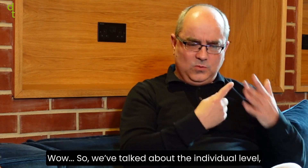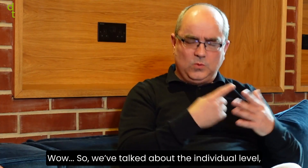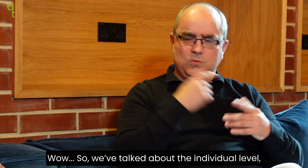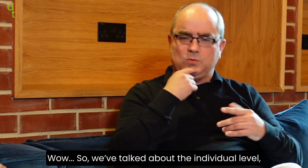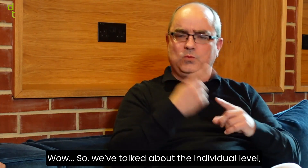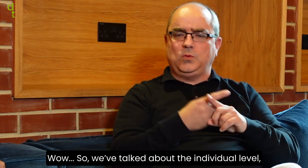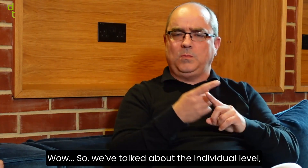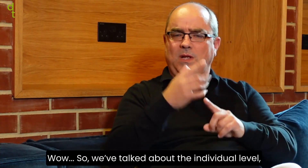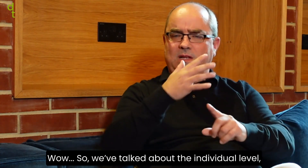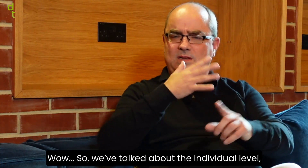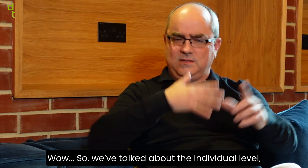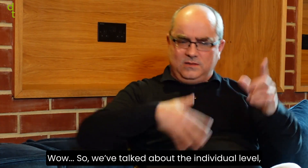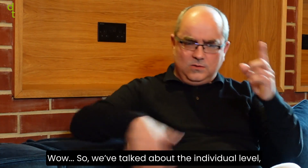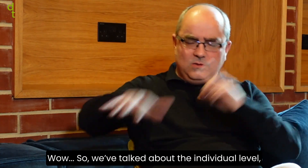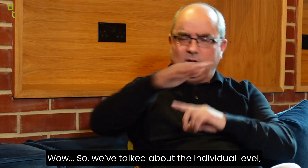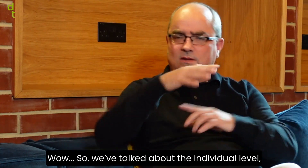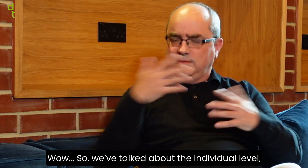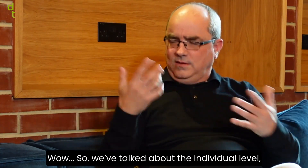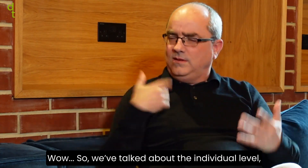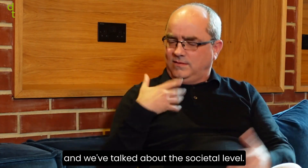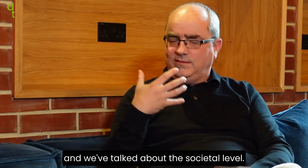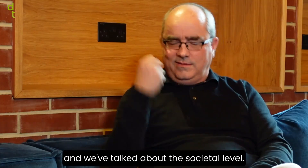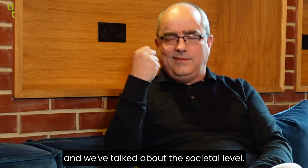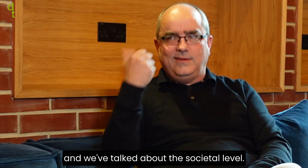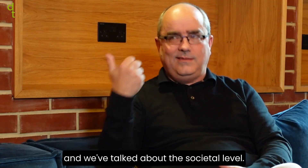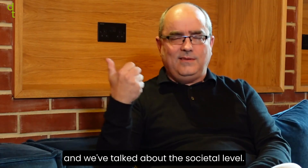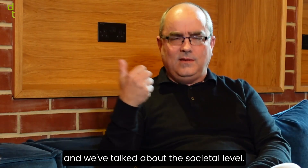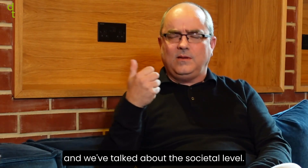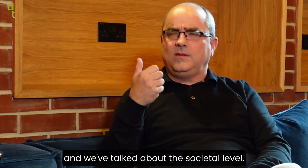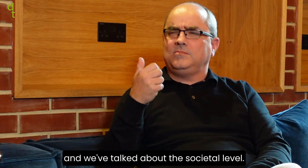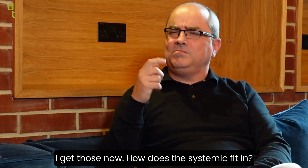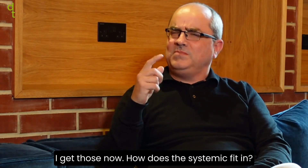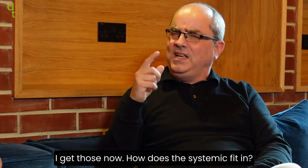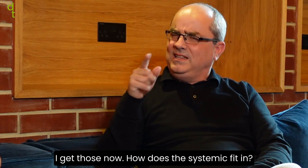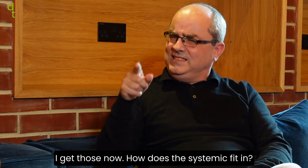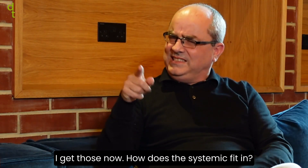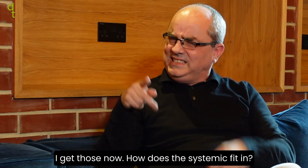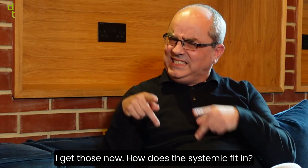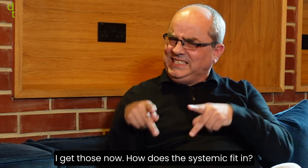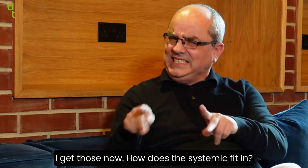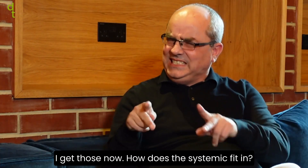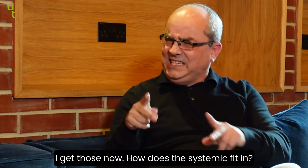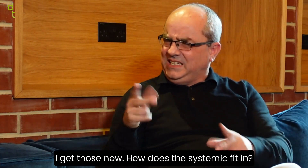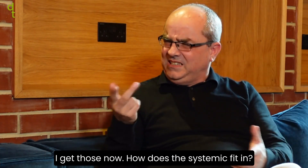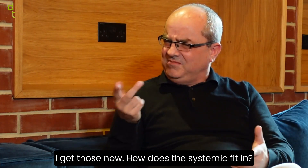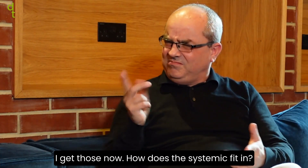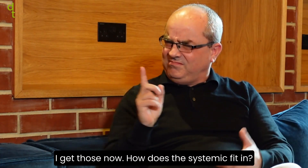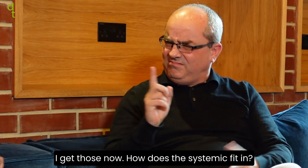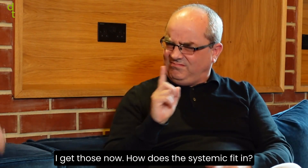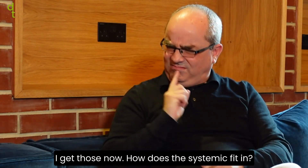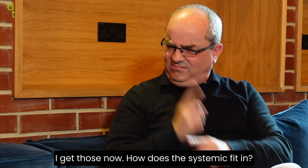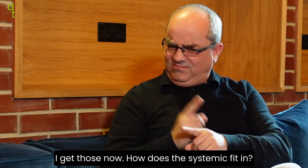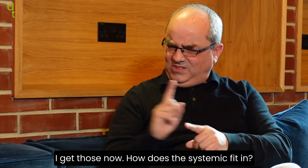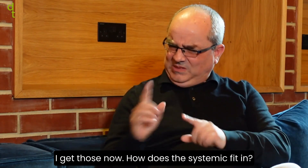Wow. So we've talked about the individual level and we've talked about the societal level. I get those now. How does the systemic fit in?